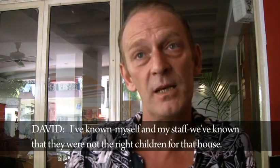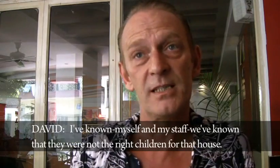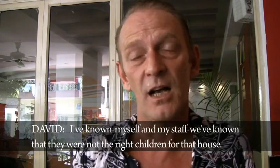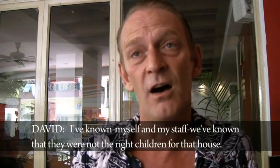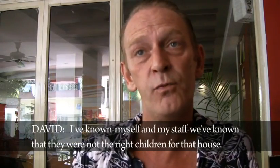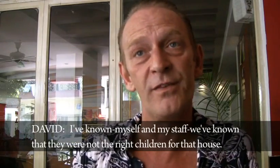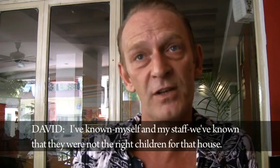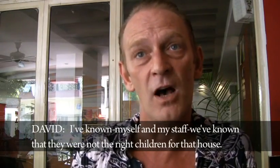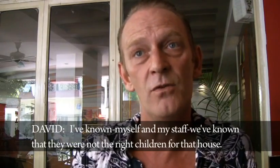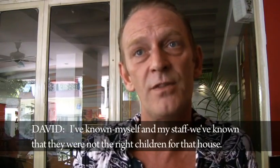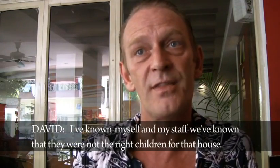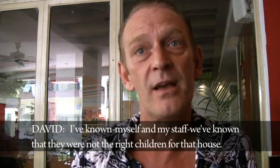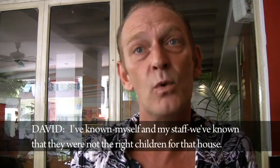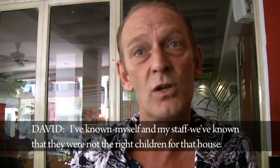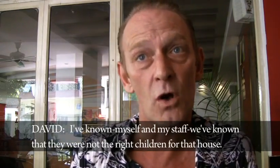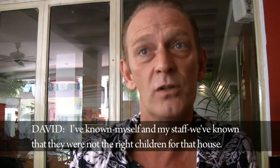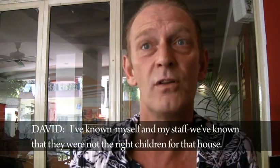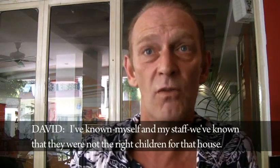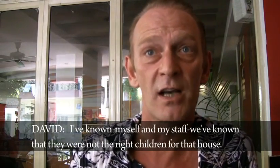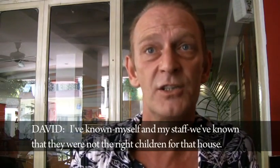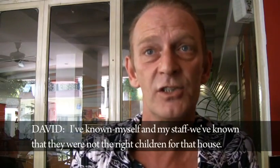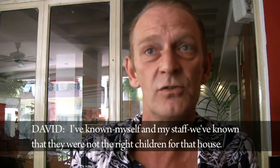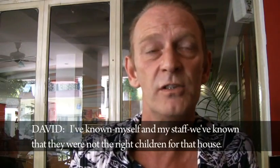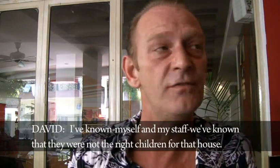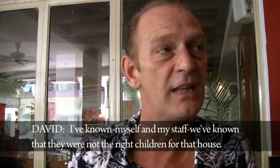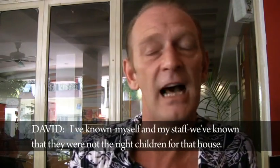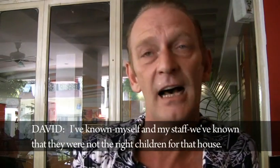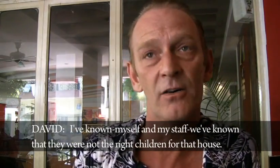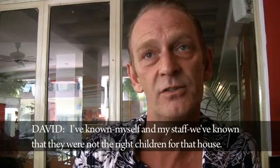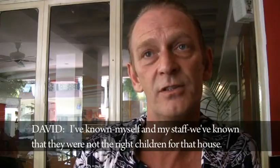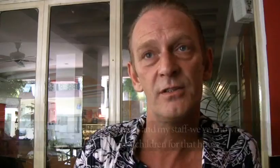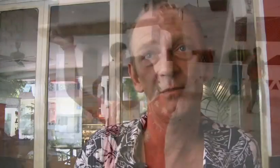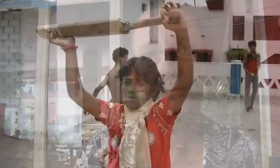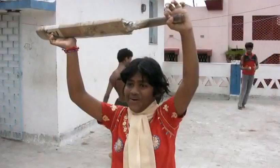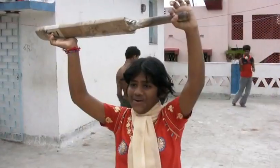staff, we've known that they were not the right children for that house.